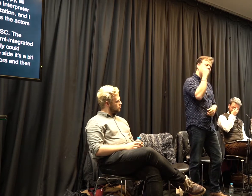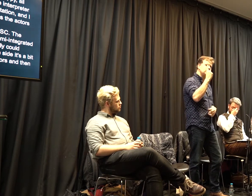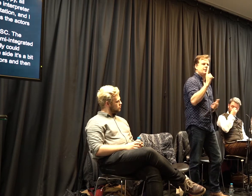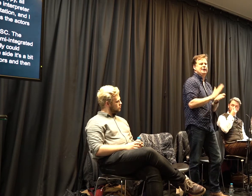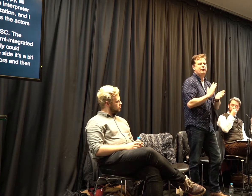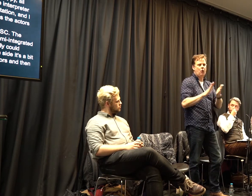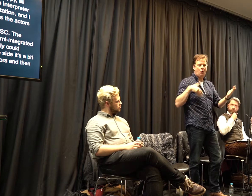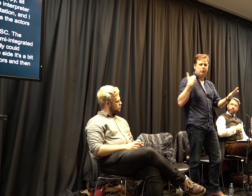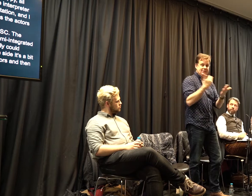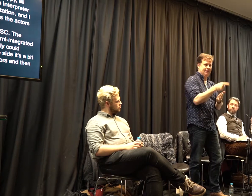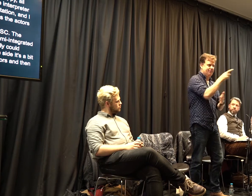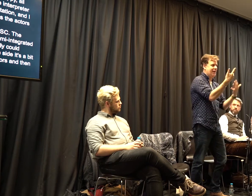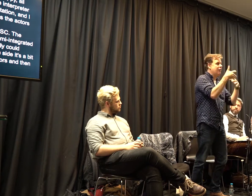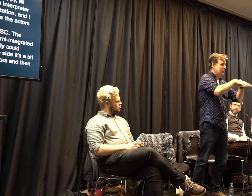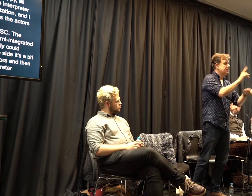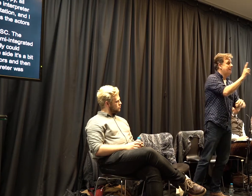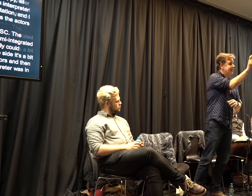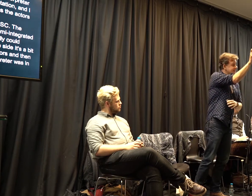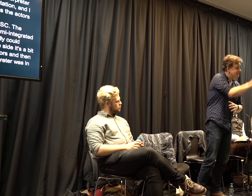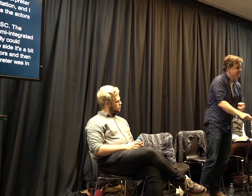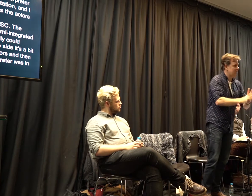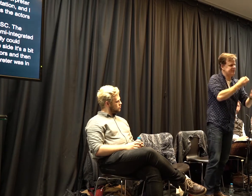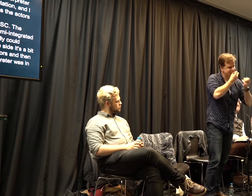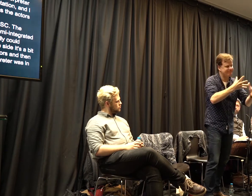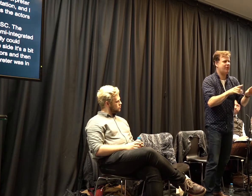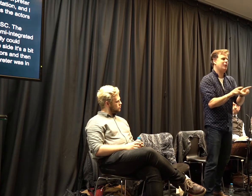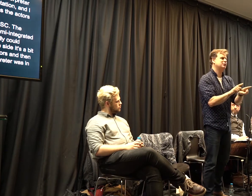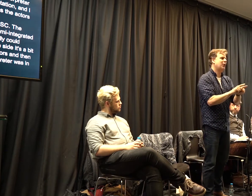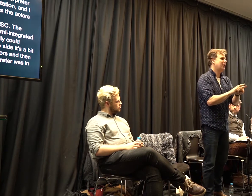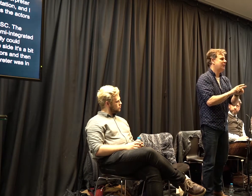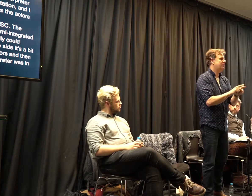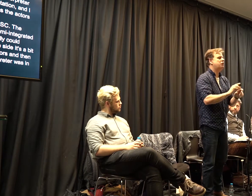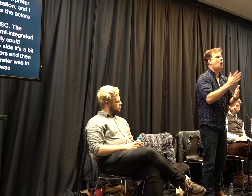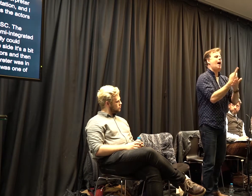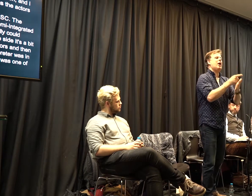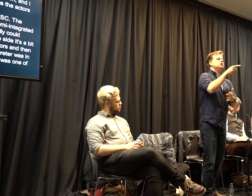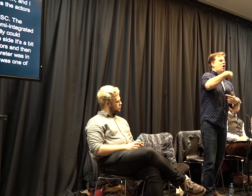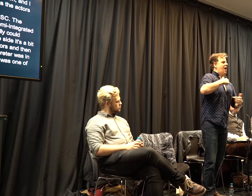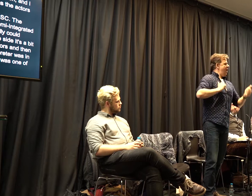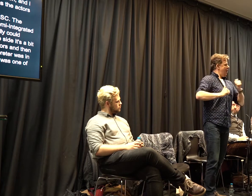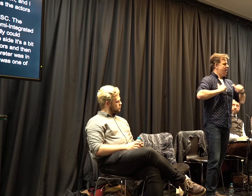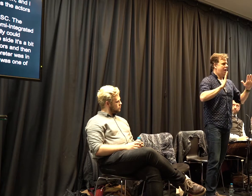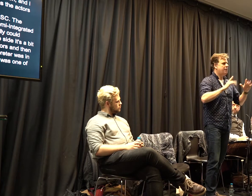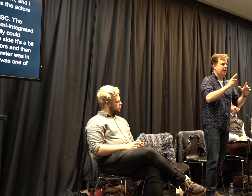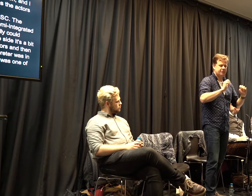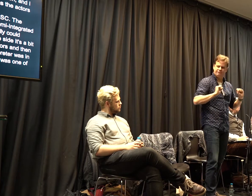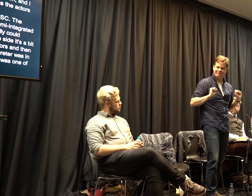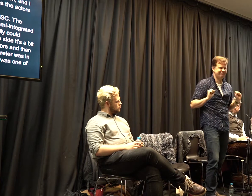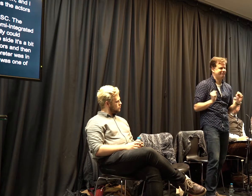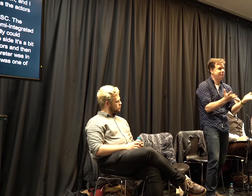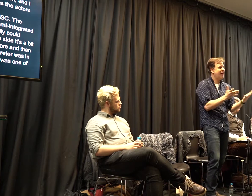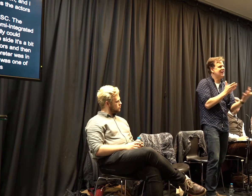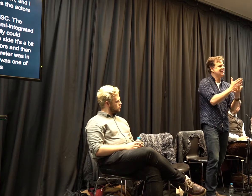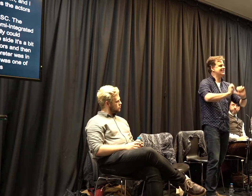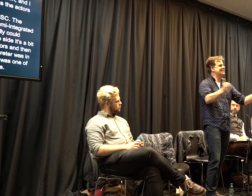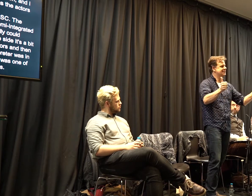two actors. That was one of the most enjoyable interpreted performances.